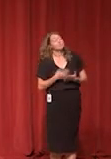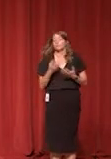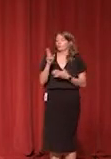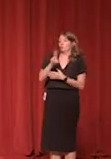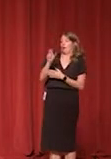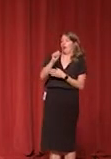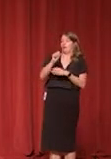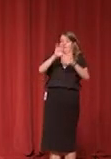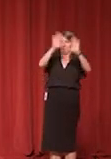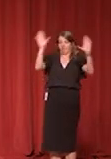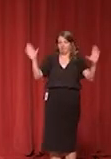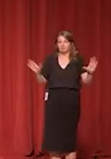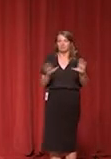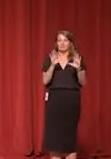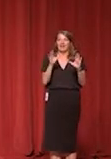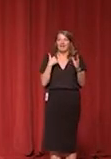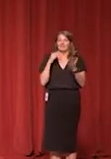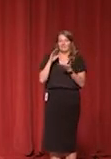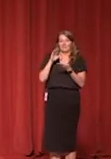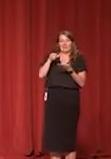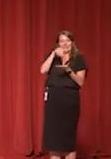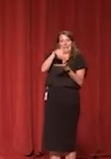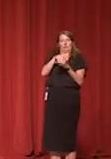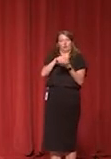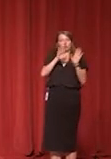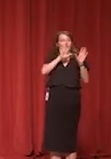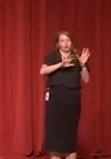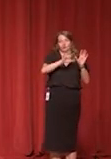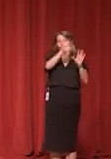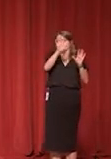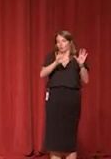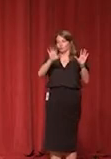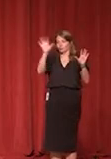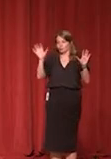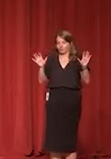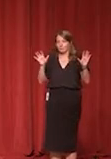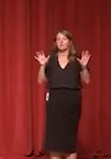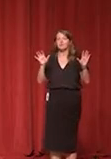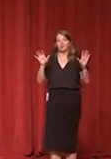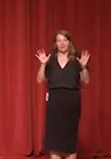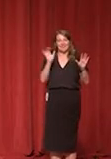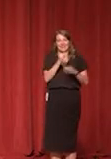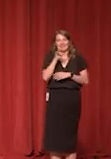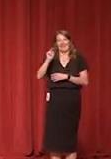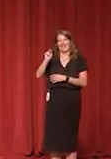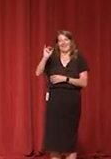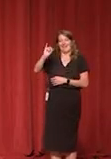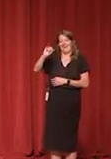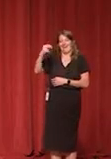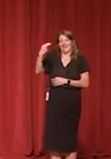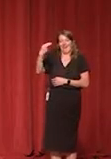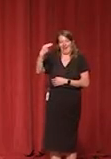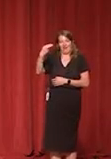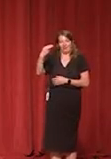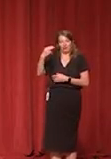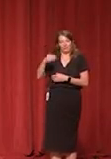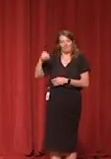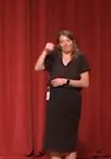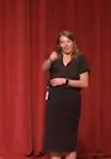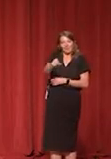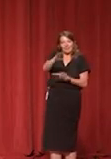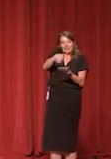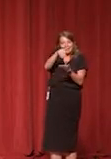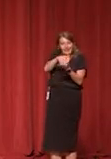US with a number of centers across the country. These centers are NIH-funded centers of